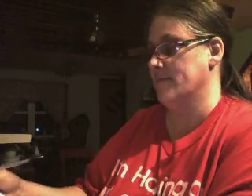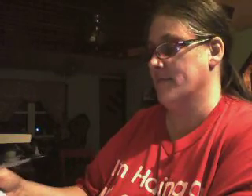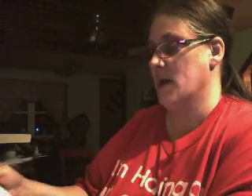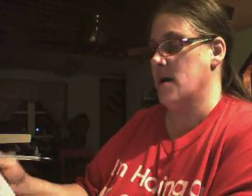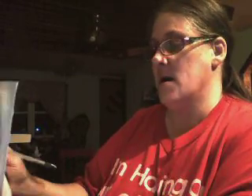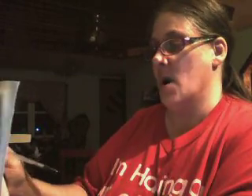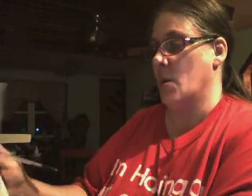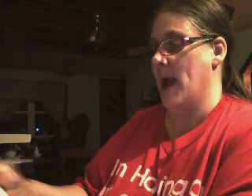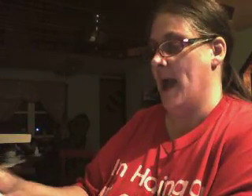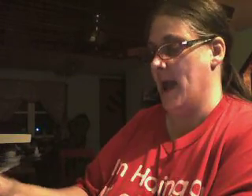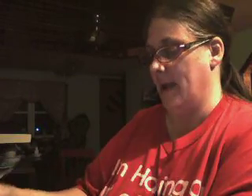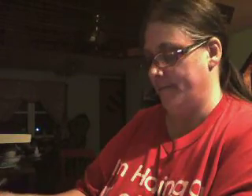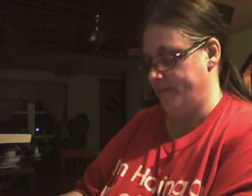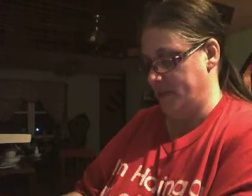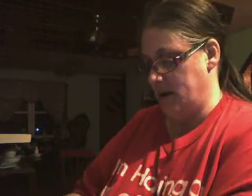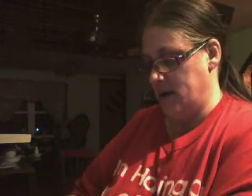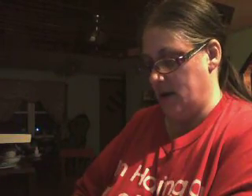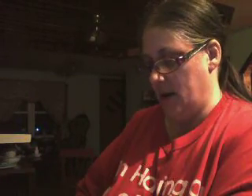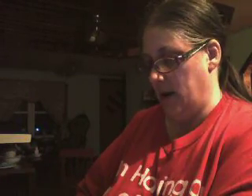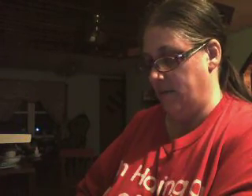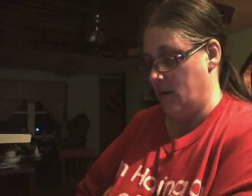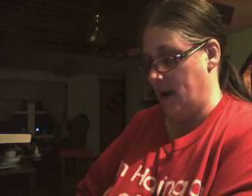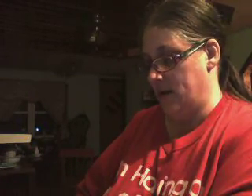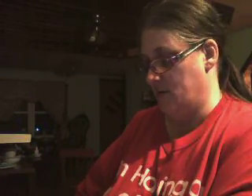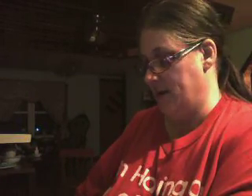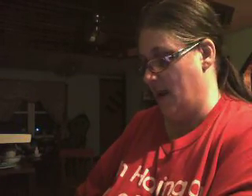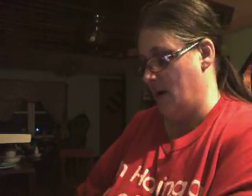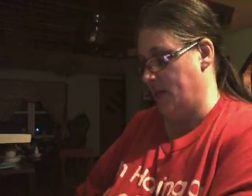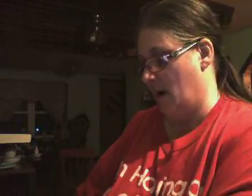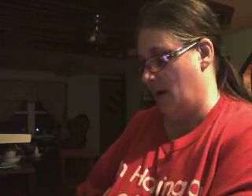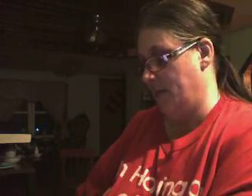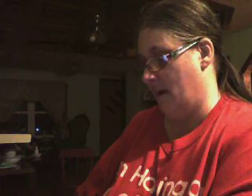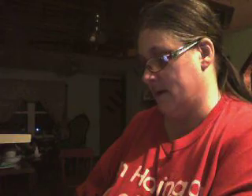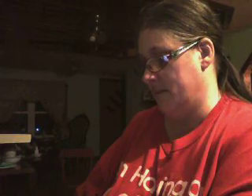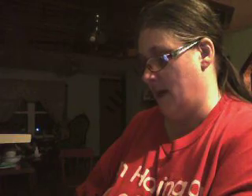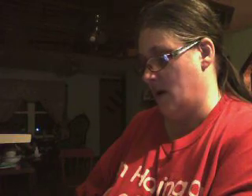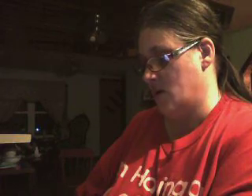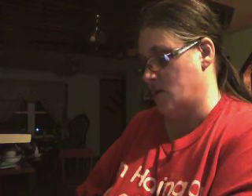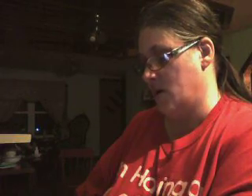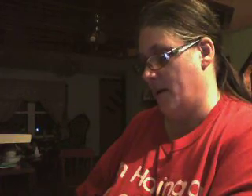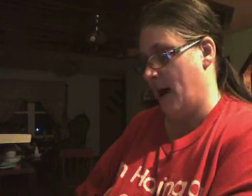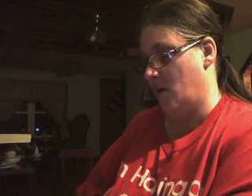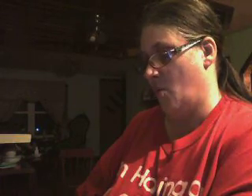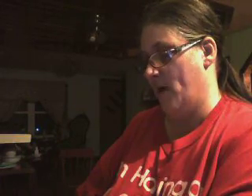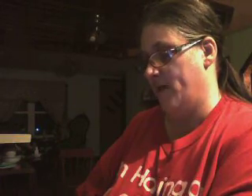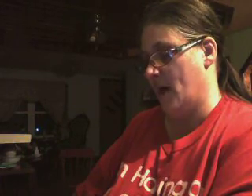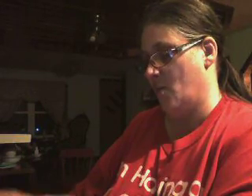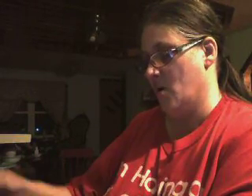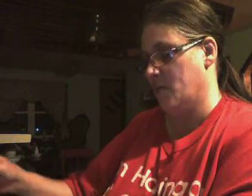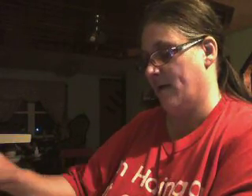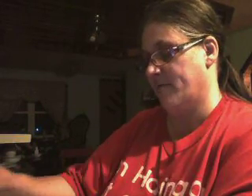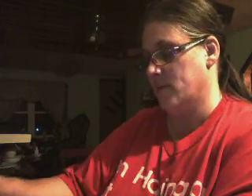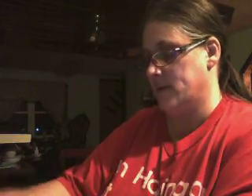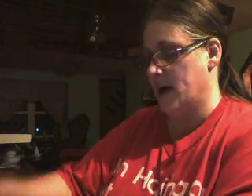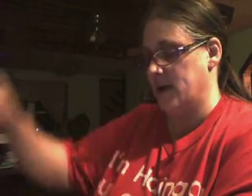means. Okay, leave your answer below in the comment box below about what that word, when I first said